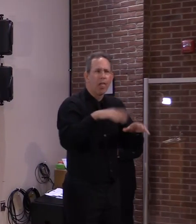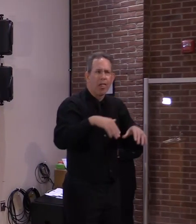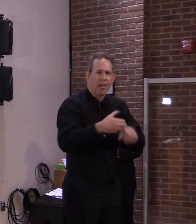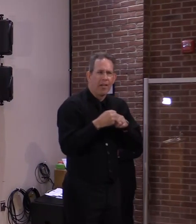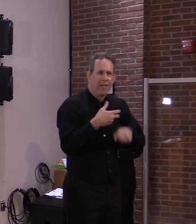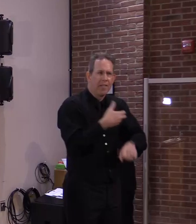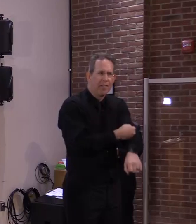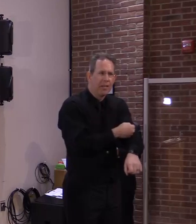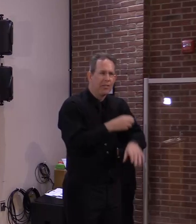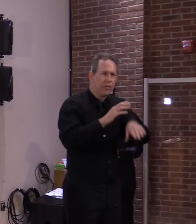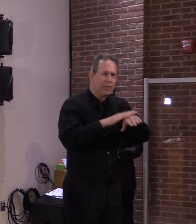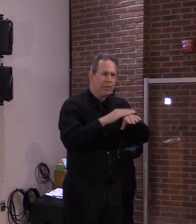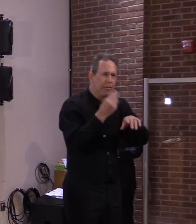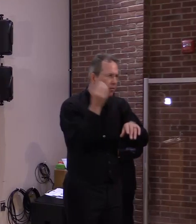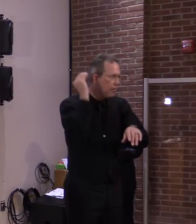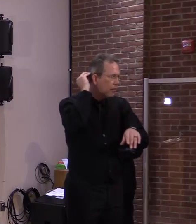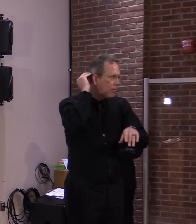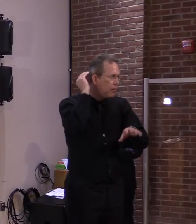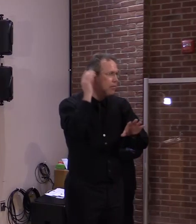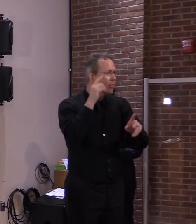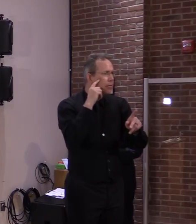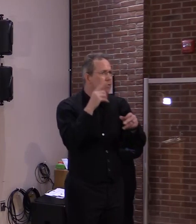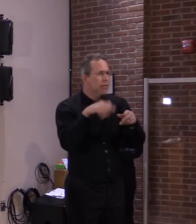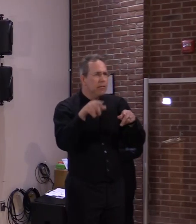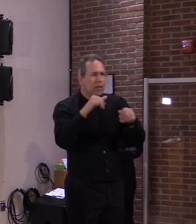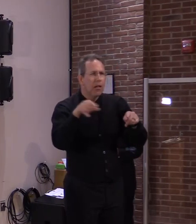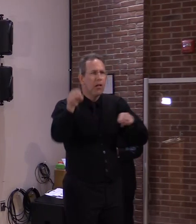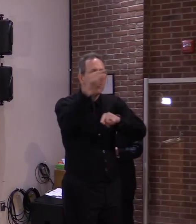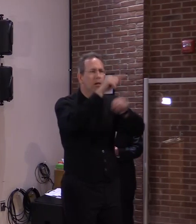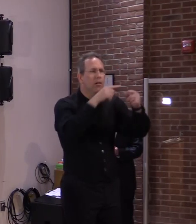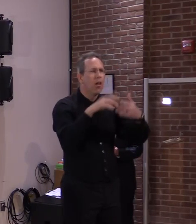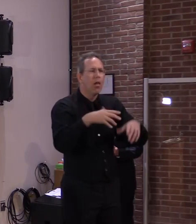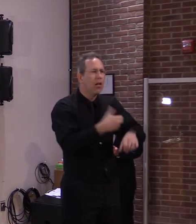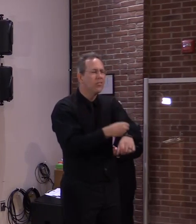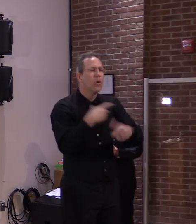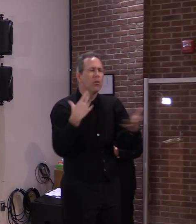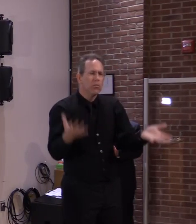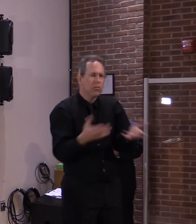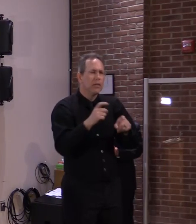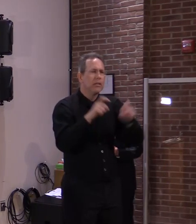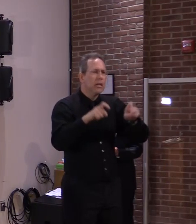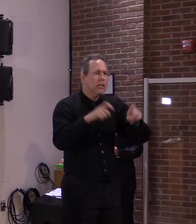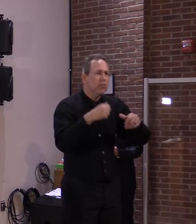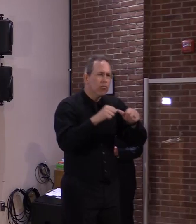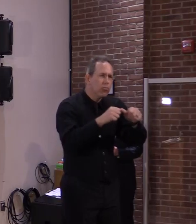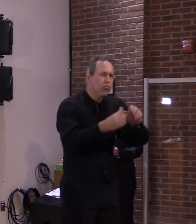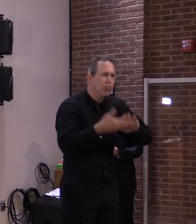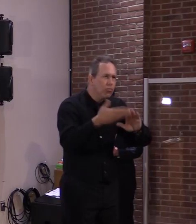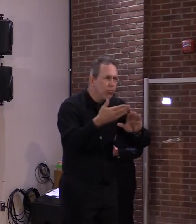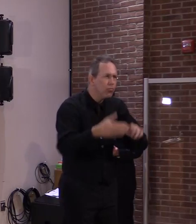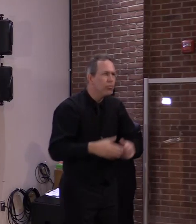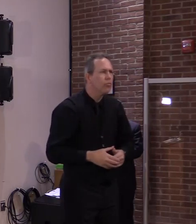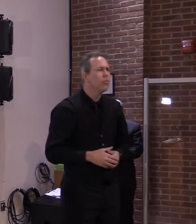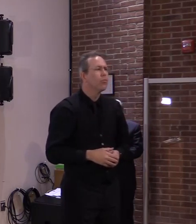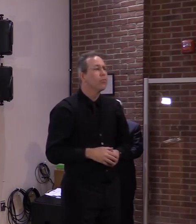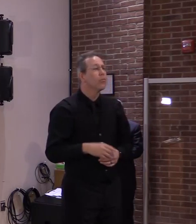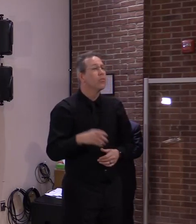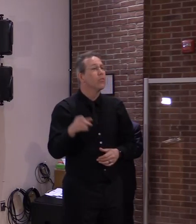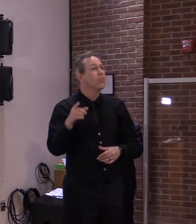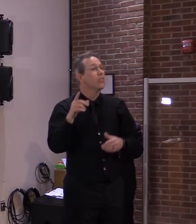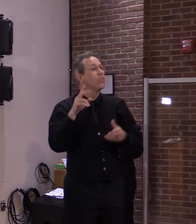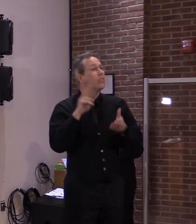doing. And with regard to what Secretary French said, the teacher population, if it